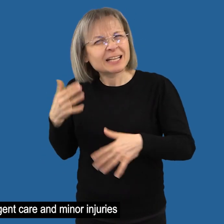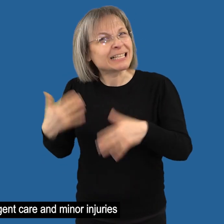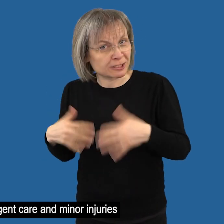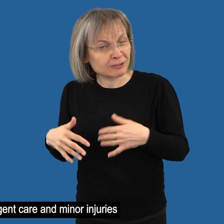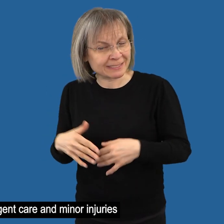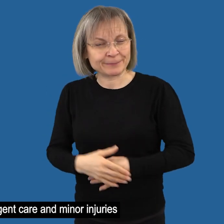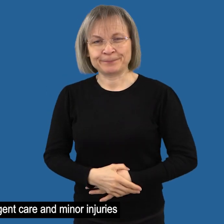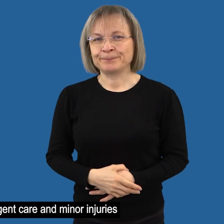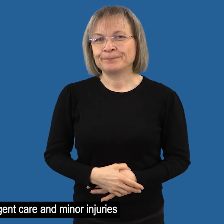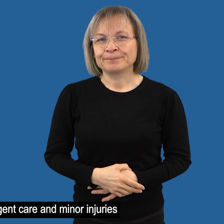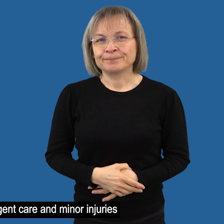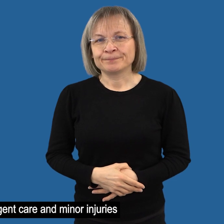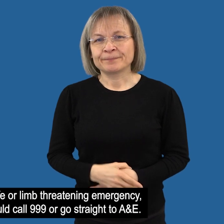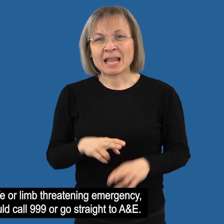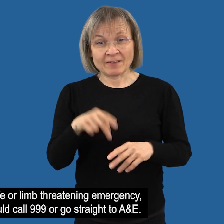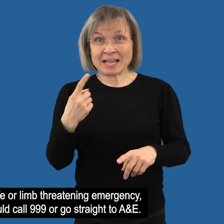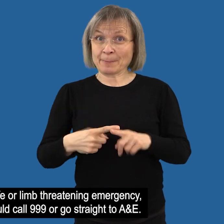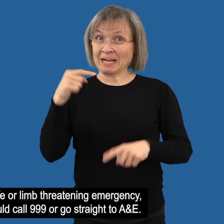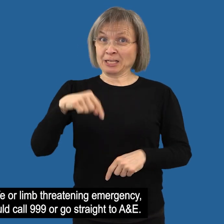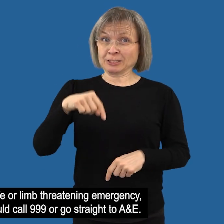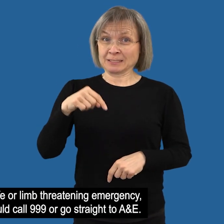Urgent care and minor injuries.